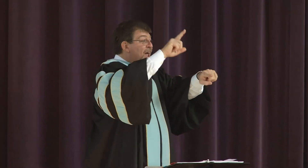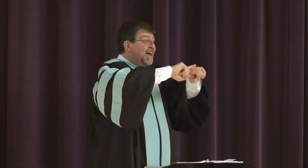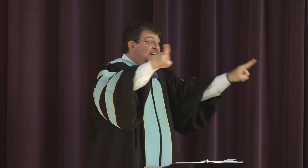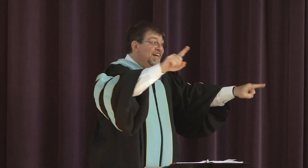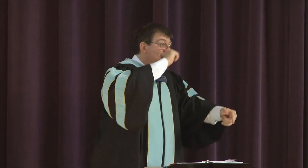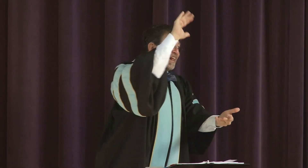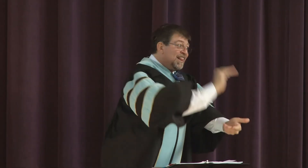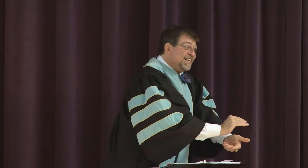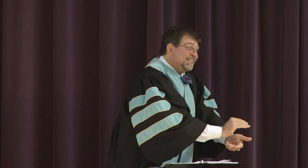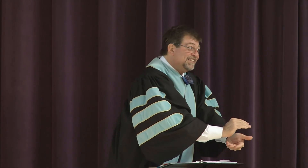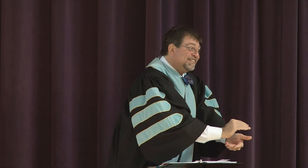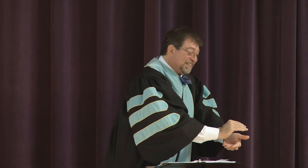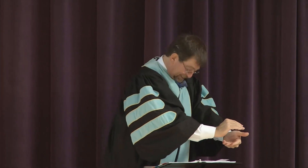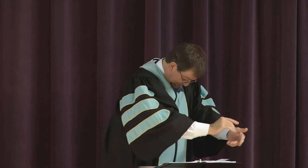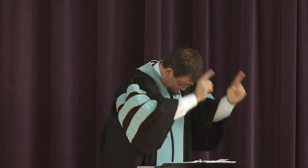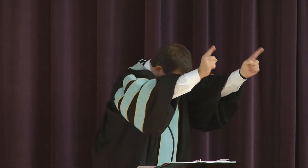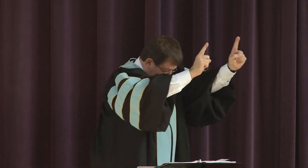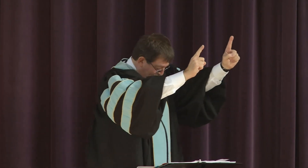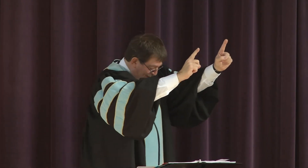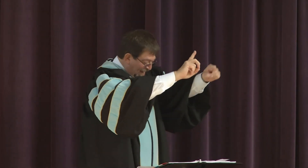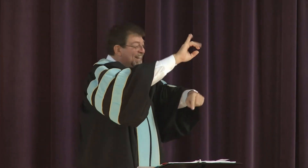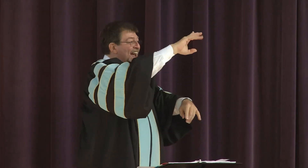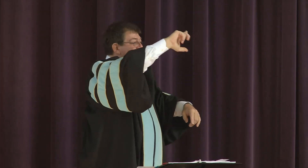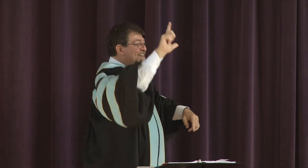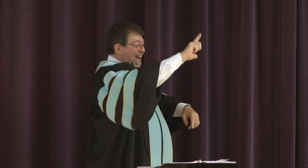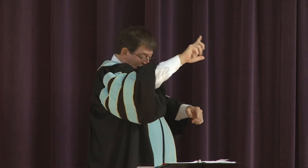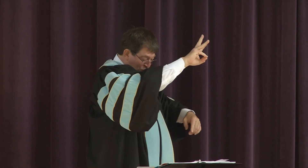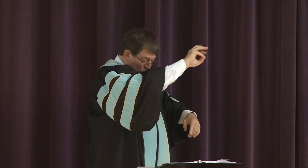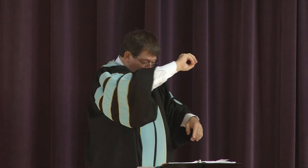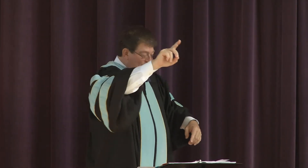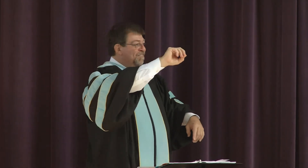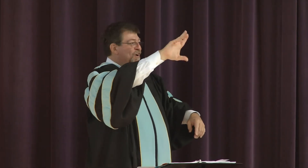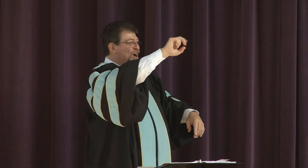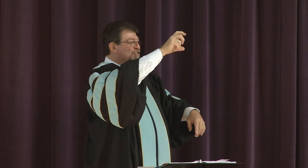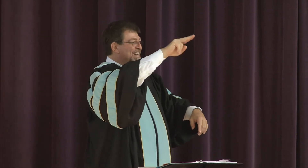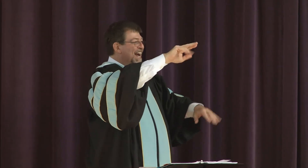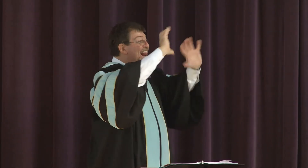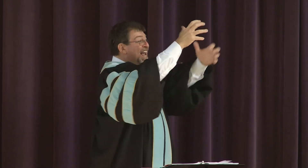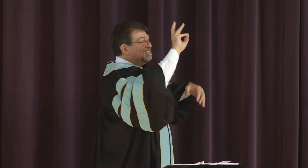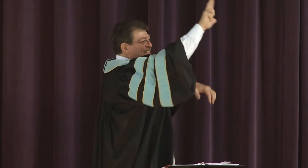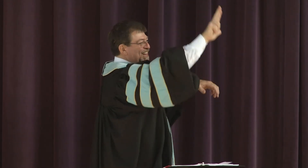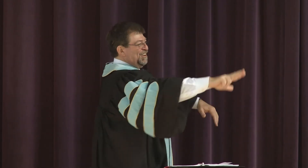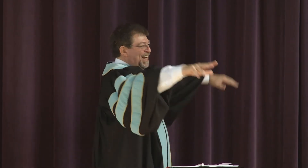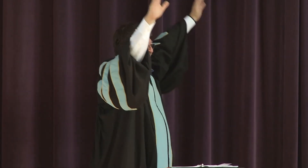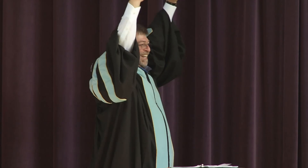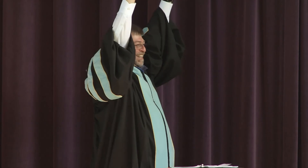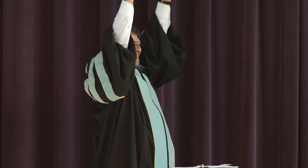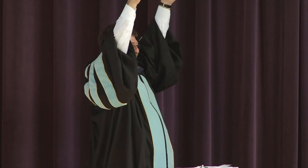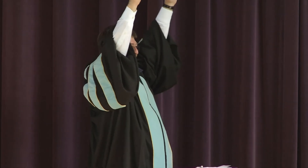Last but not least, That's right. David L. Wood from Oregon, class of.